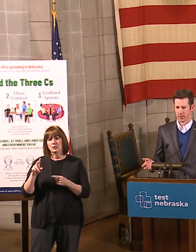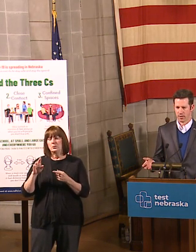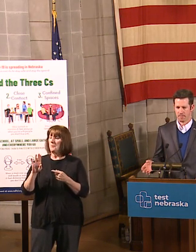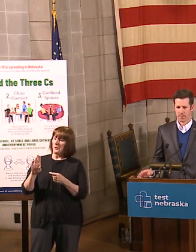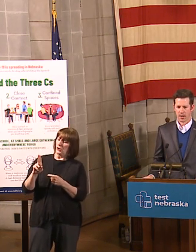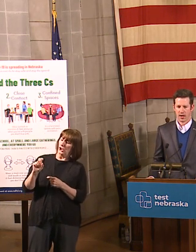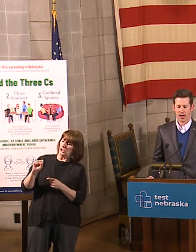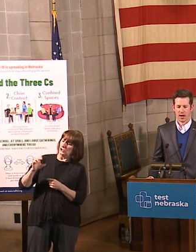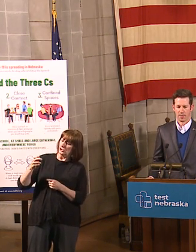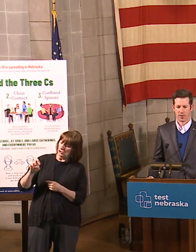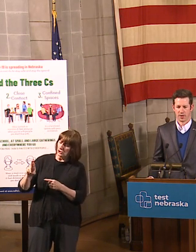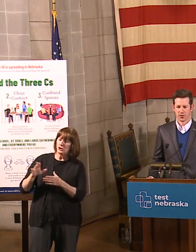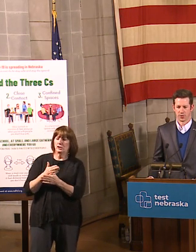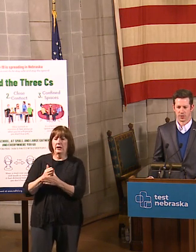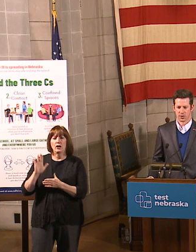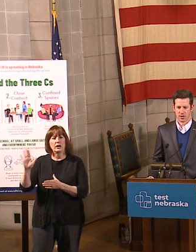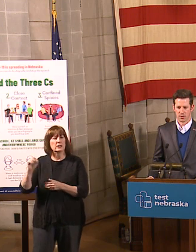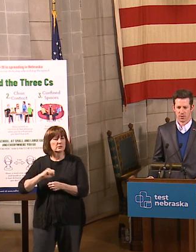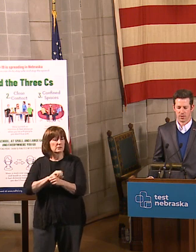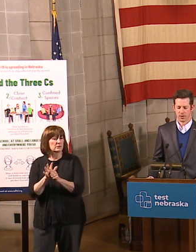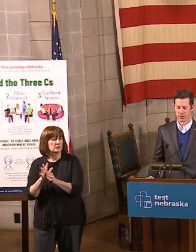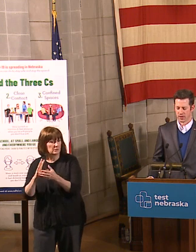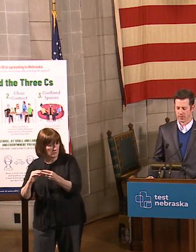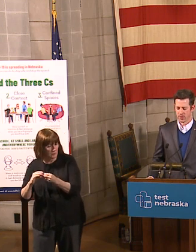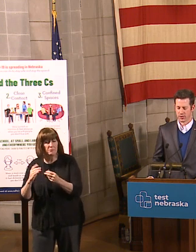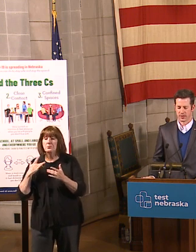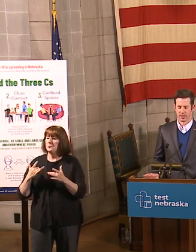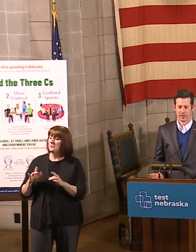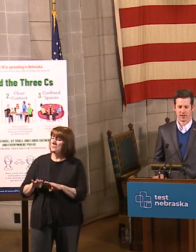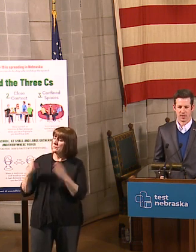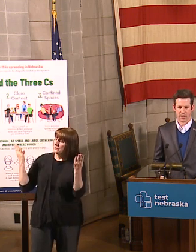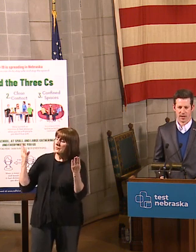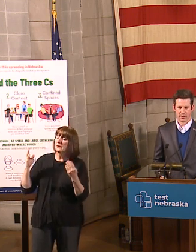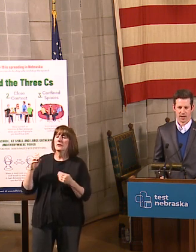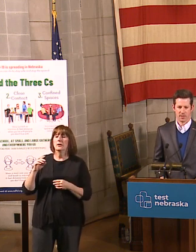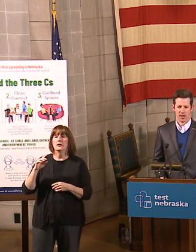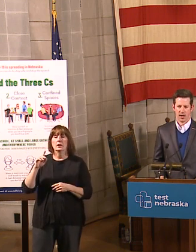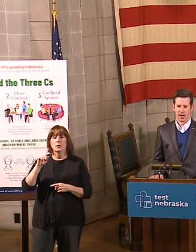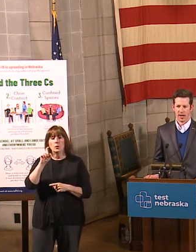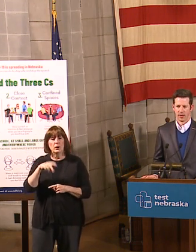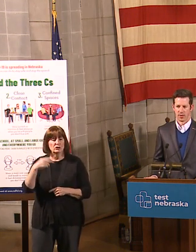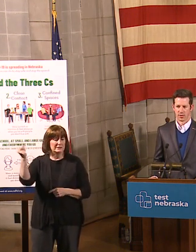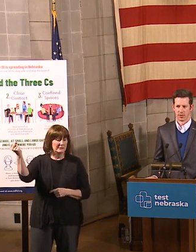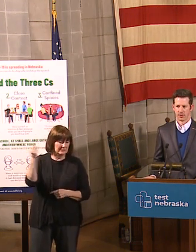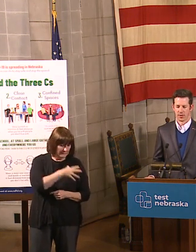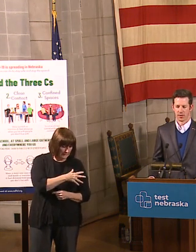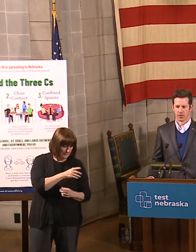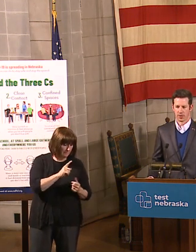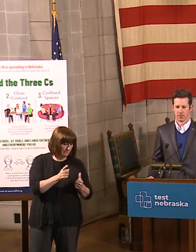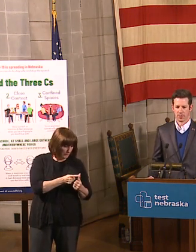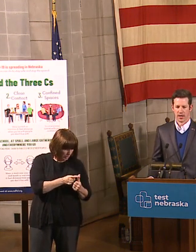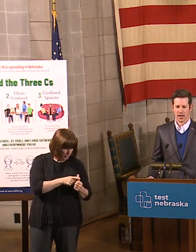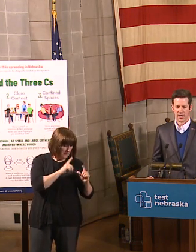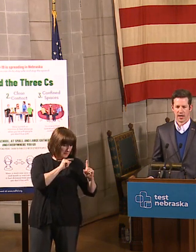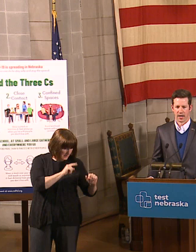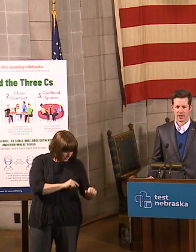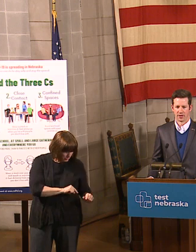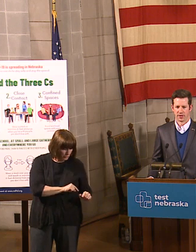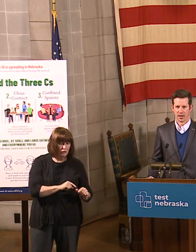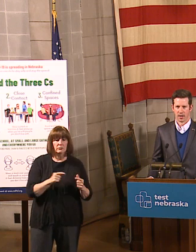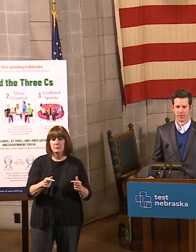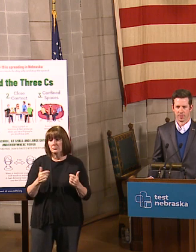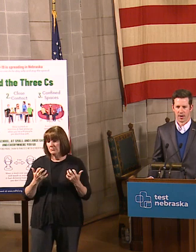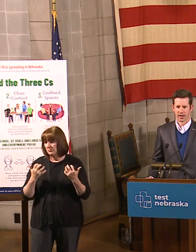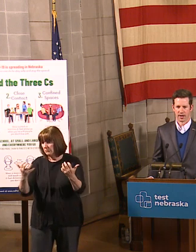coronavirus story. Per our usual tradition, we will start with questions that have been submitted ahead of time, and then questions from here in the room.